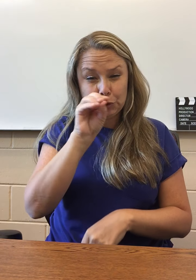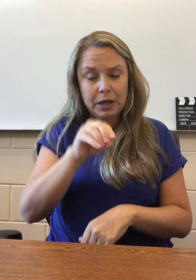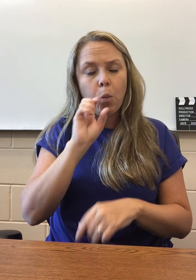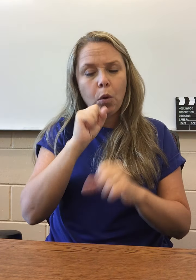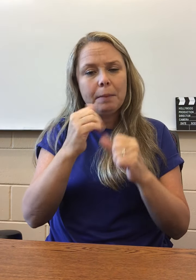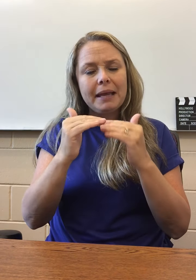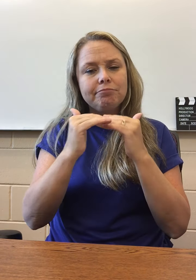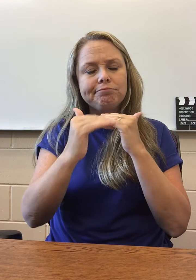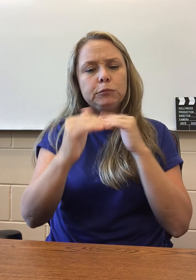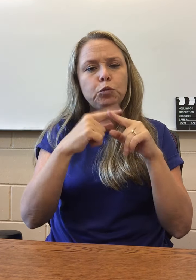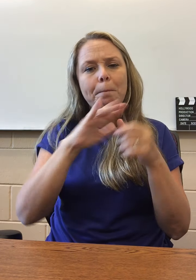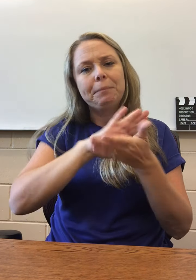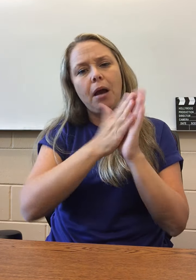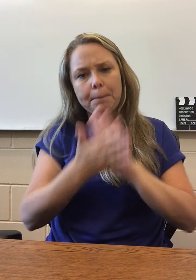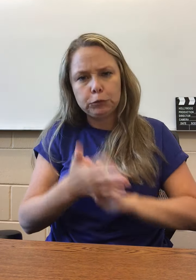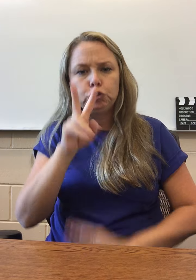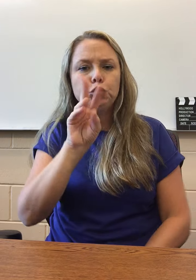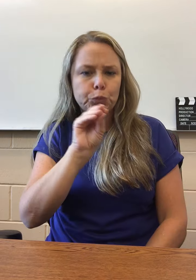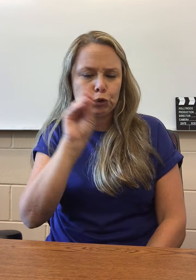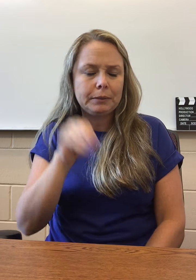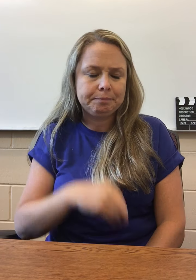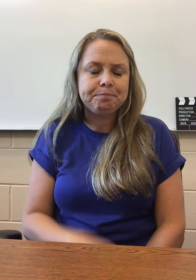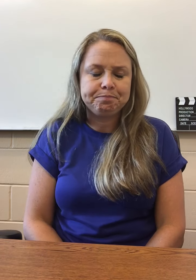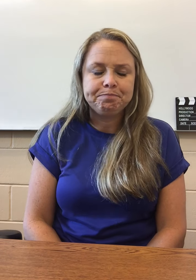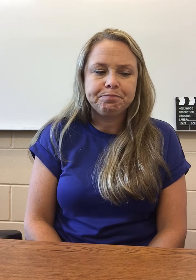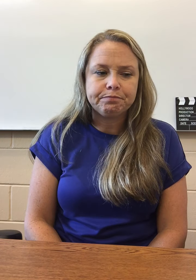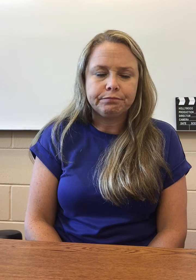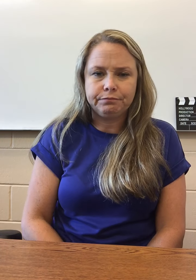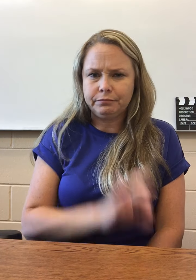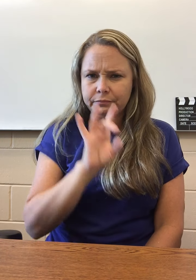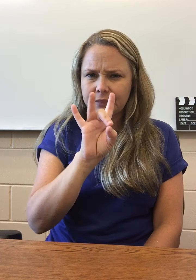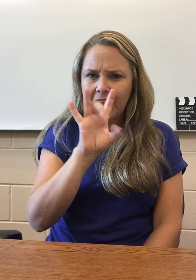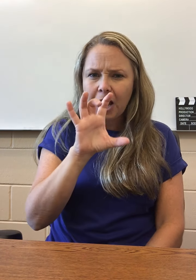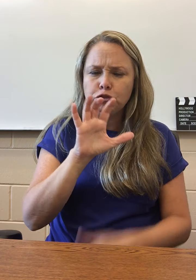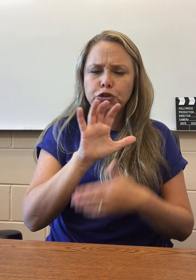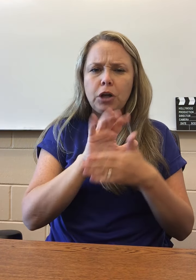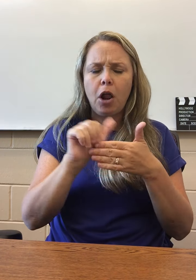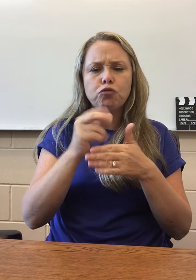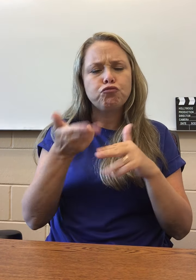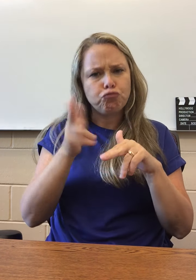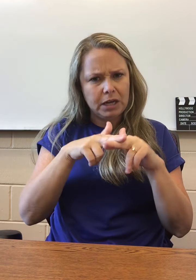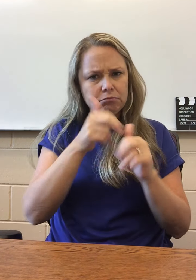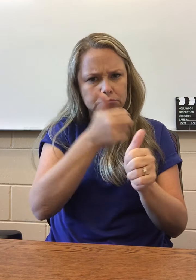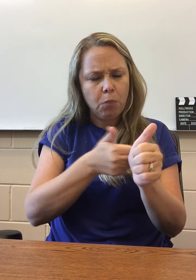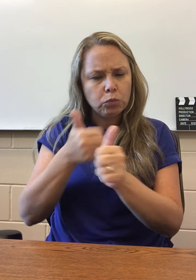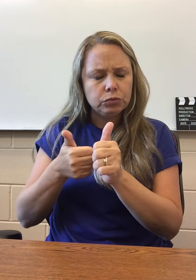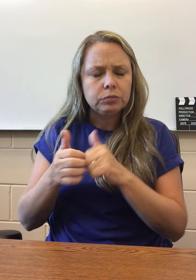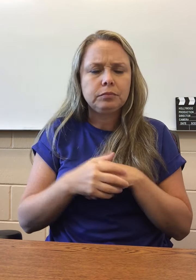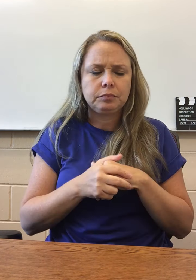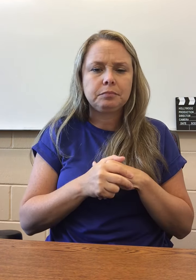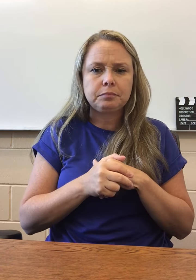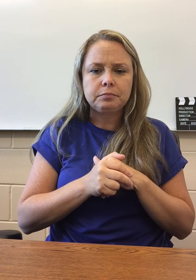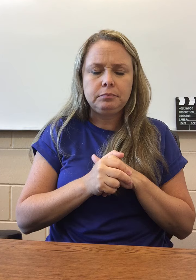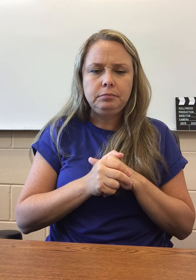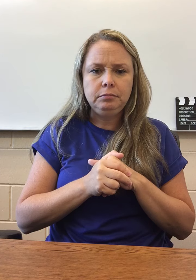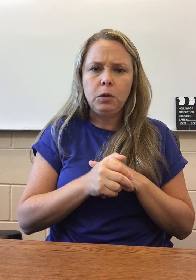two percent eight hundred dollar raise and those above 45 535 i've got the one thousand dollar